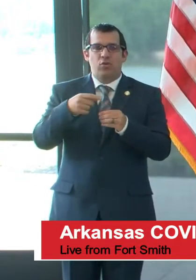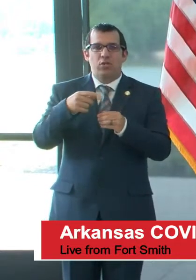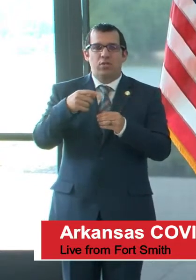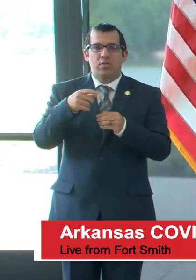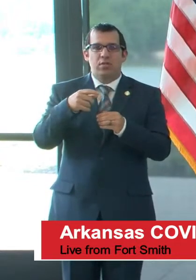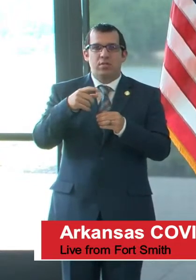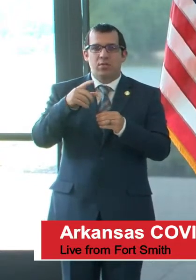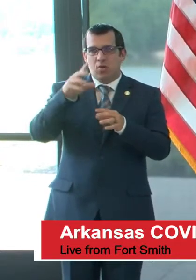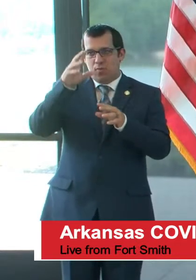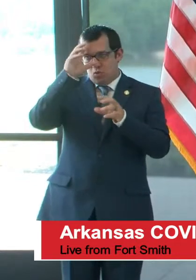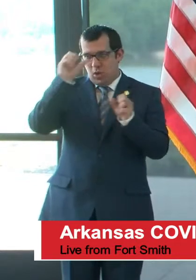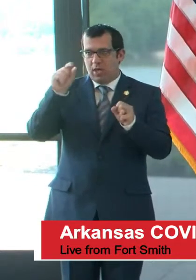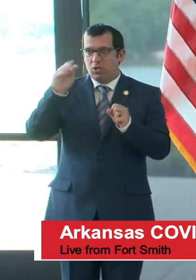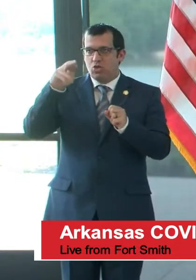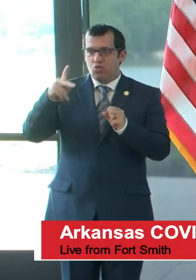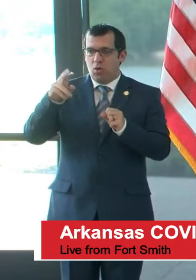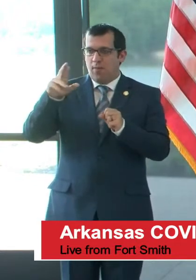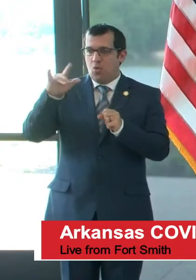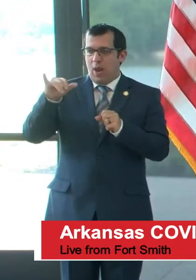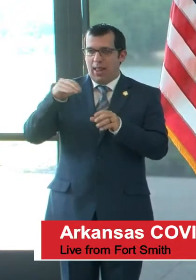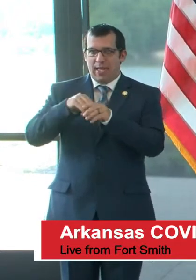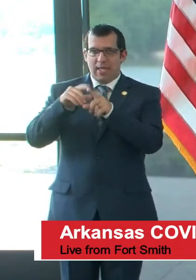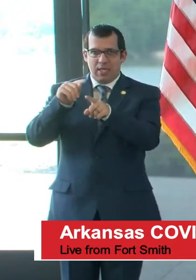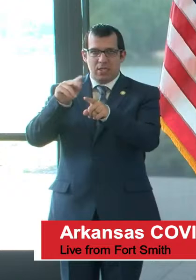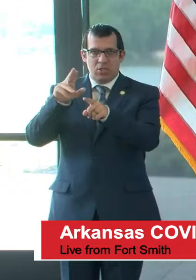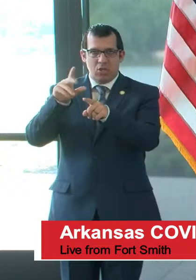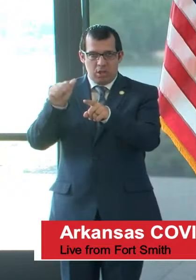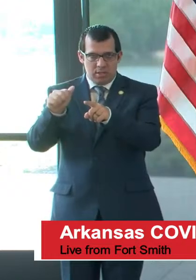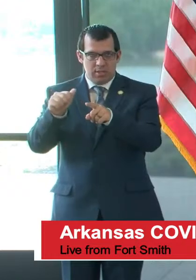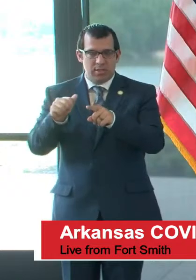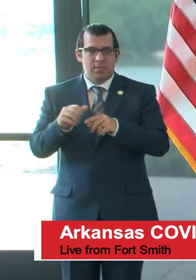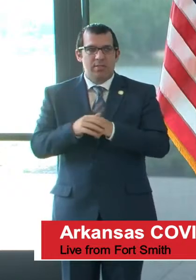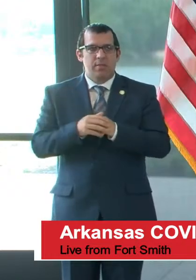to President Trump rally in Tulsa, and